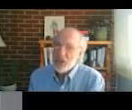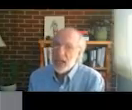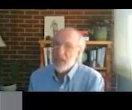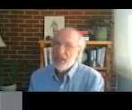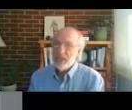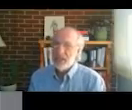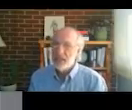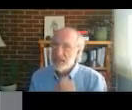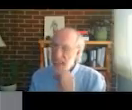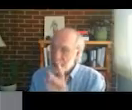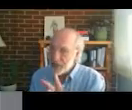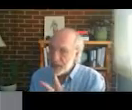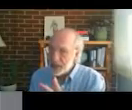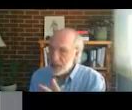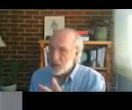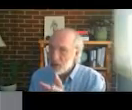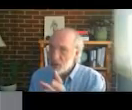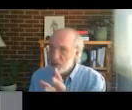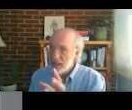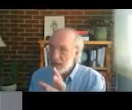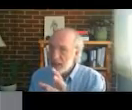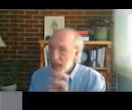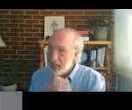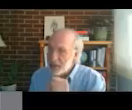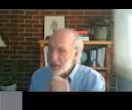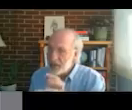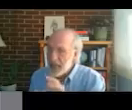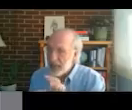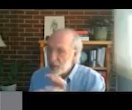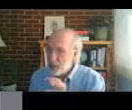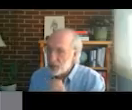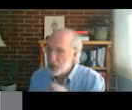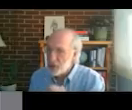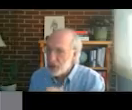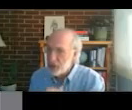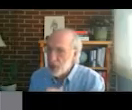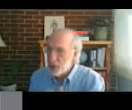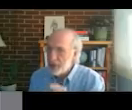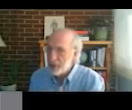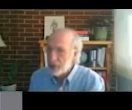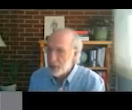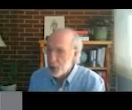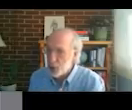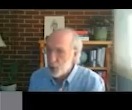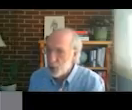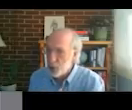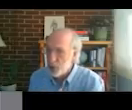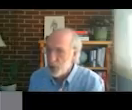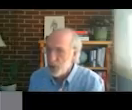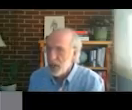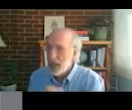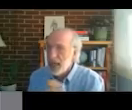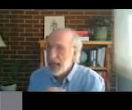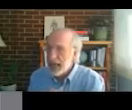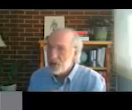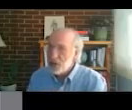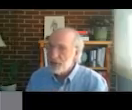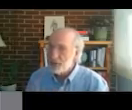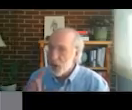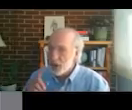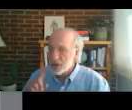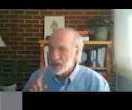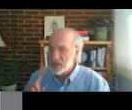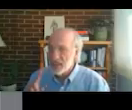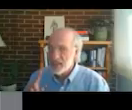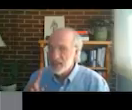Once the child is accepting the item that's valuable to them in the moment from you, and you